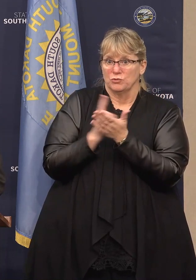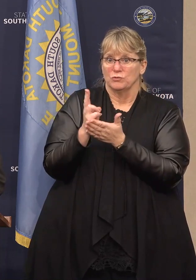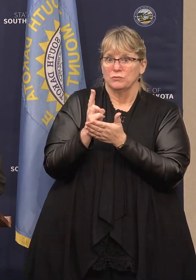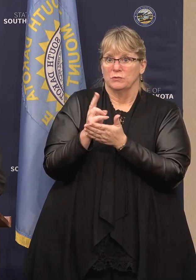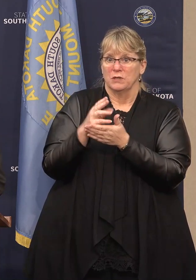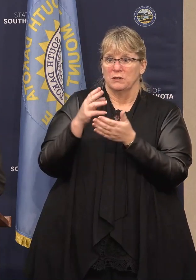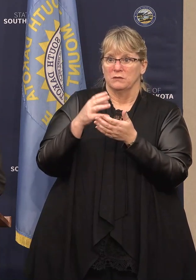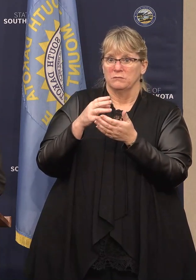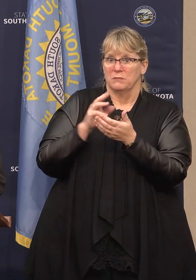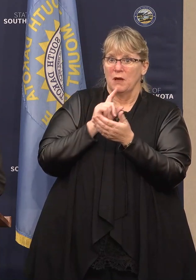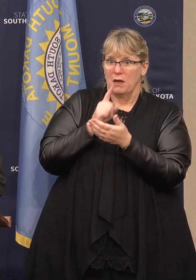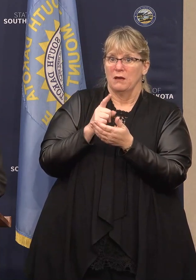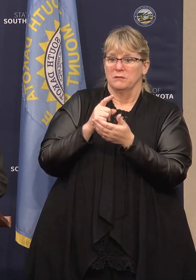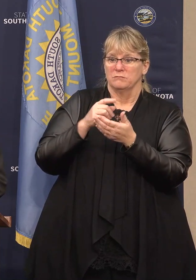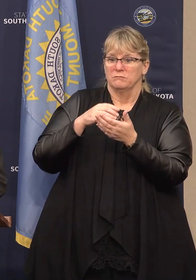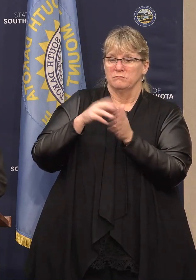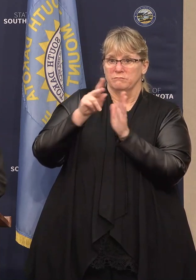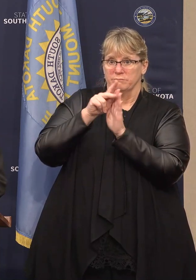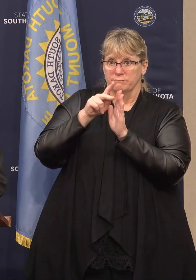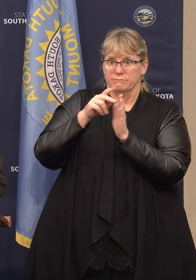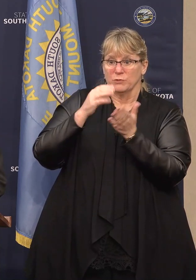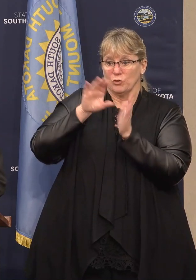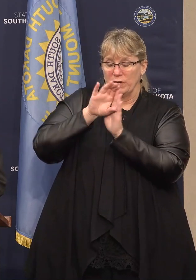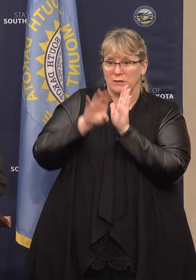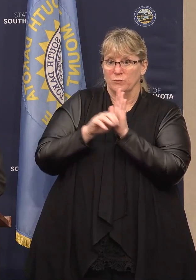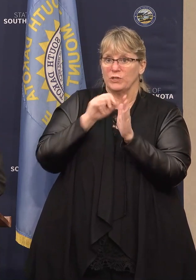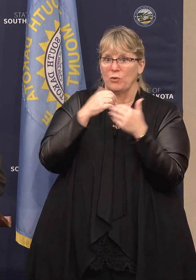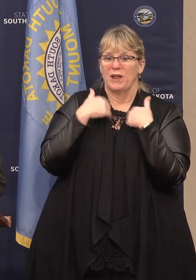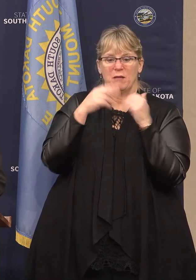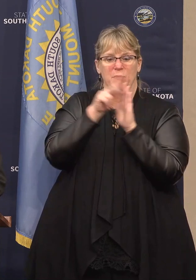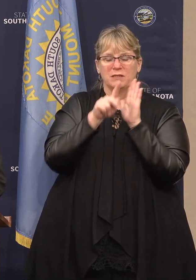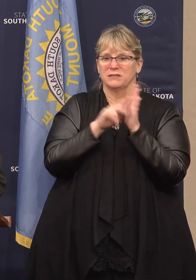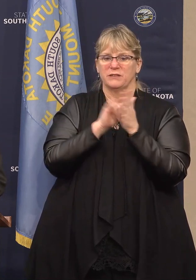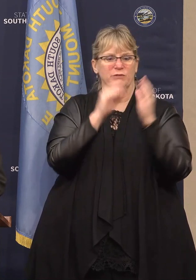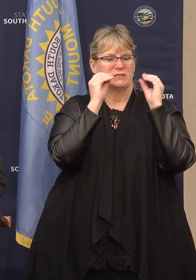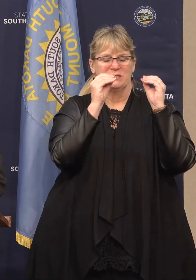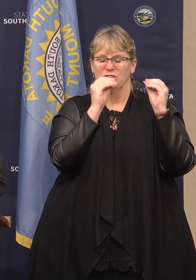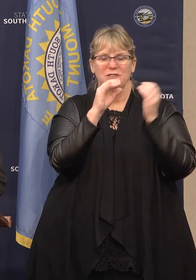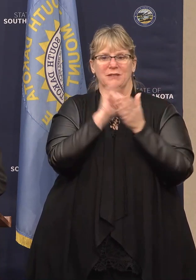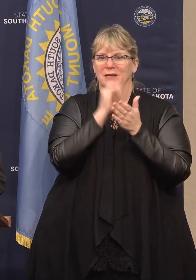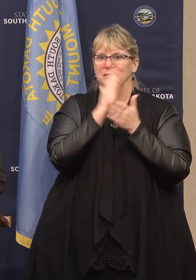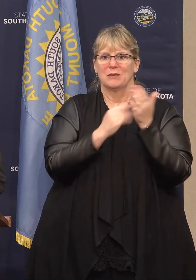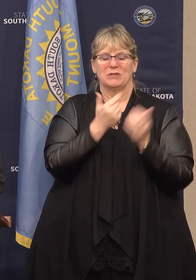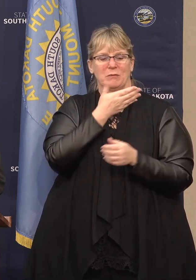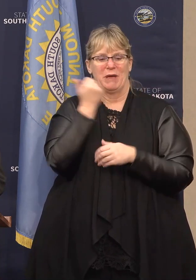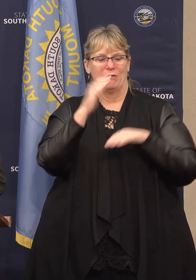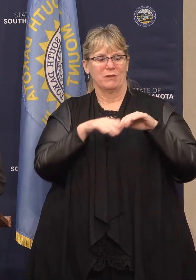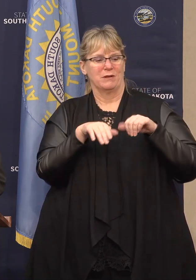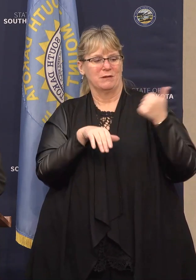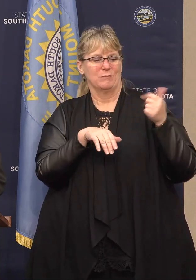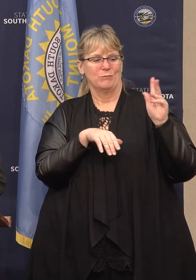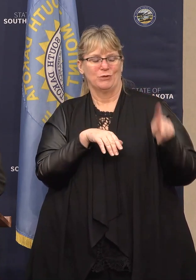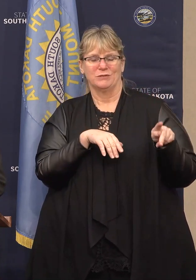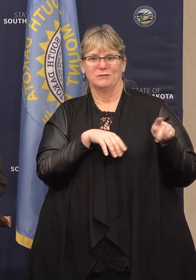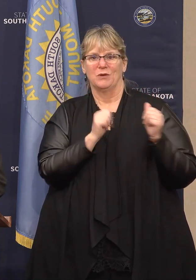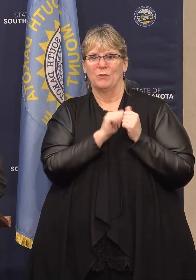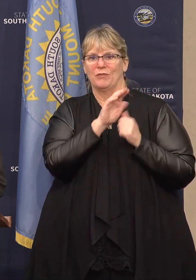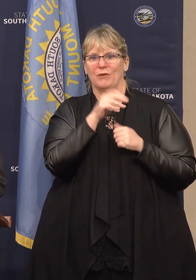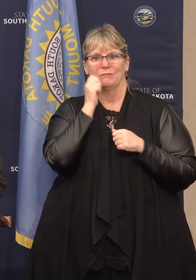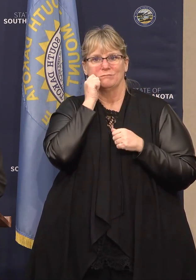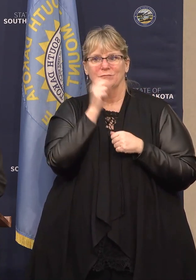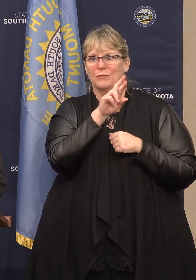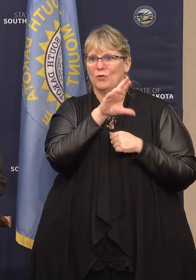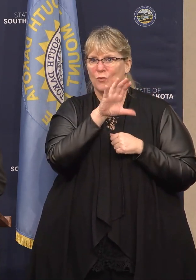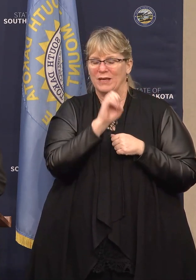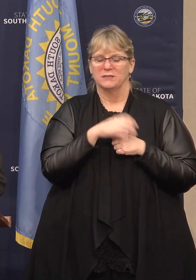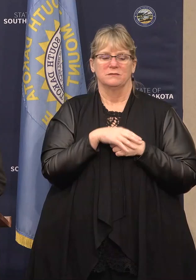have curriculum or policies in our school districts that are teaching that someone is better than another person based on their race,